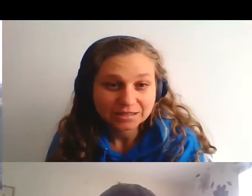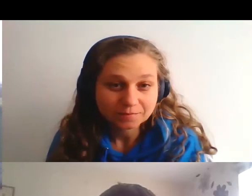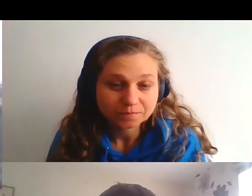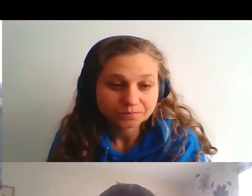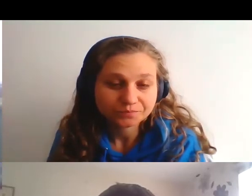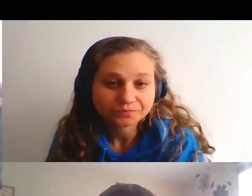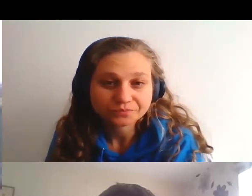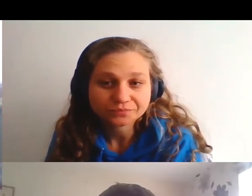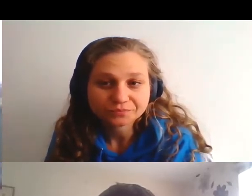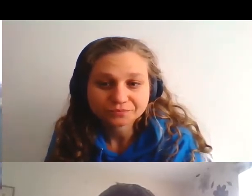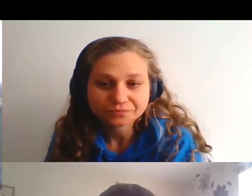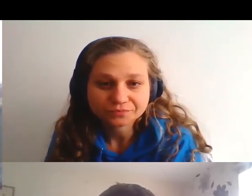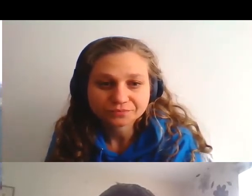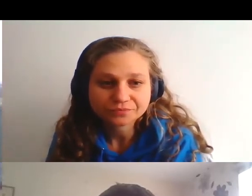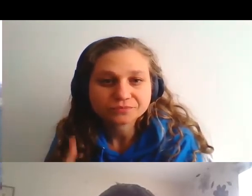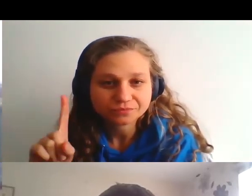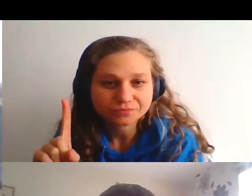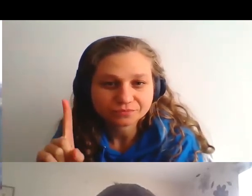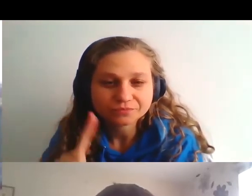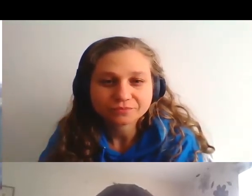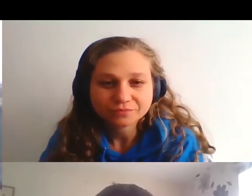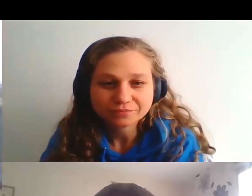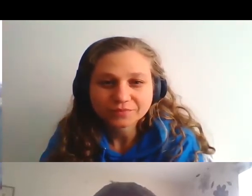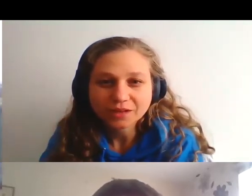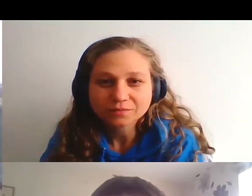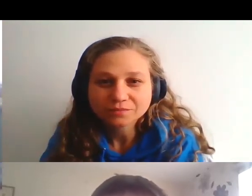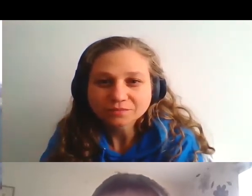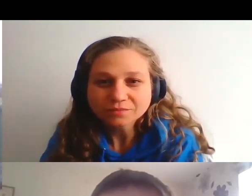ever done it before? That's probably no.